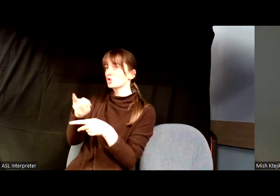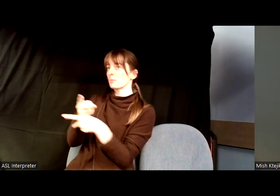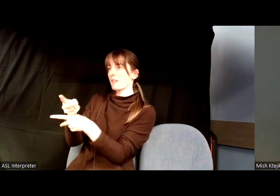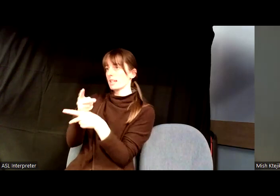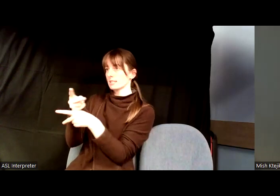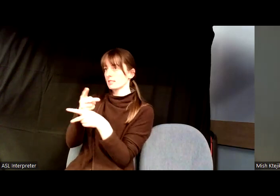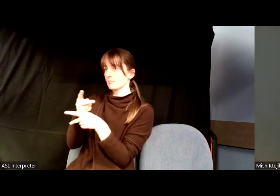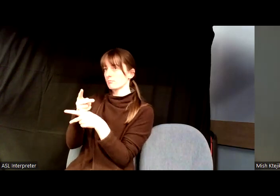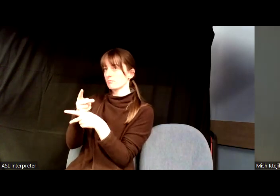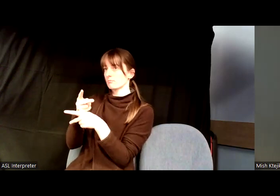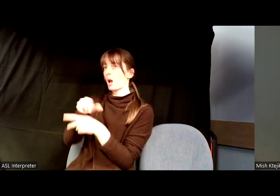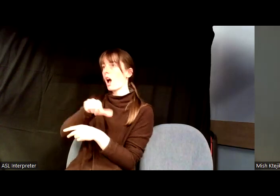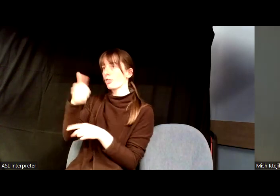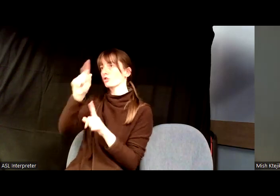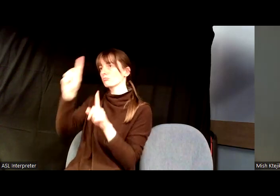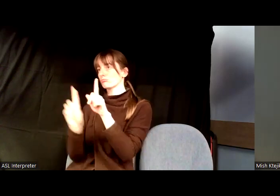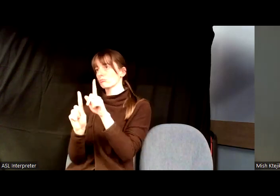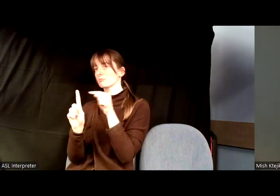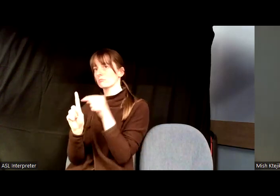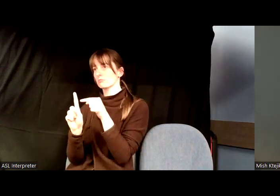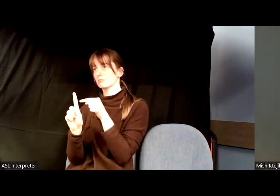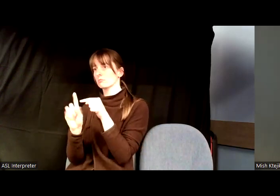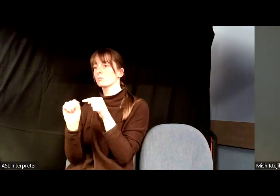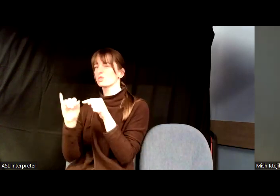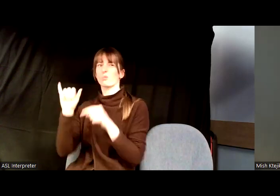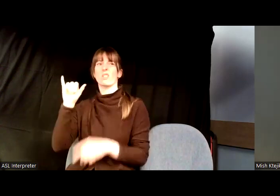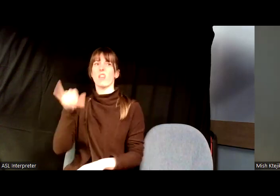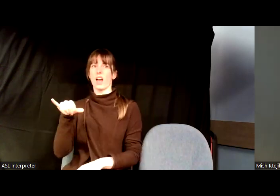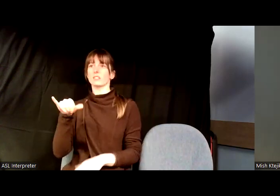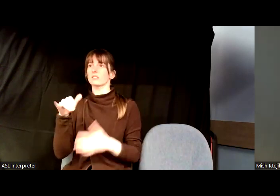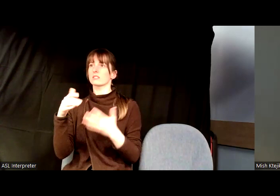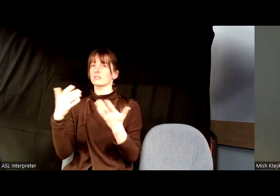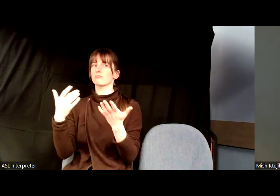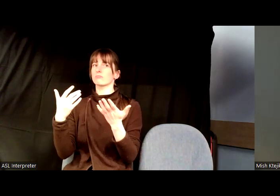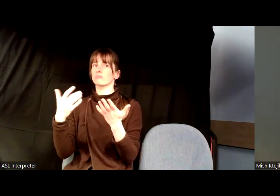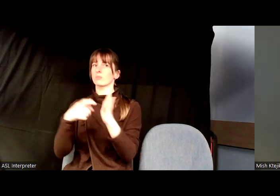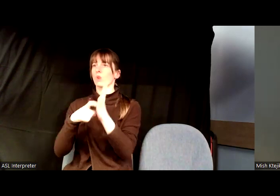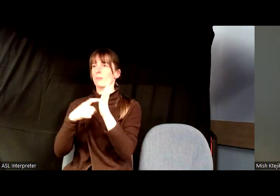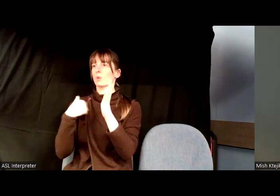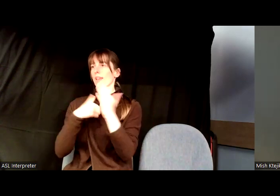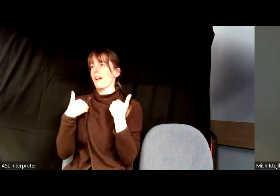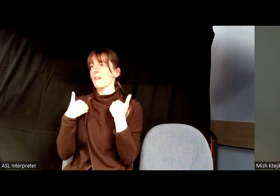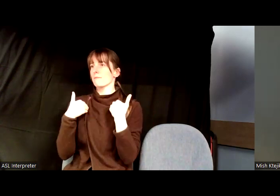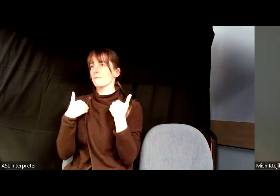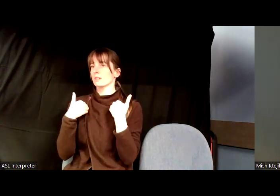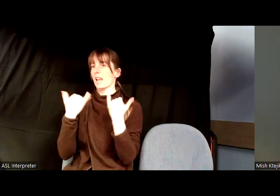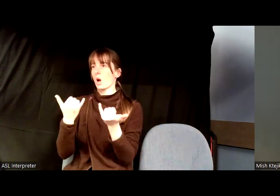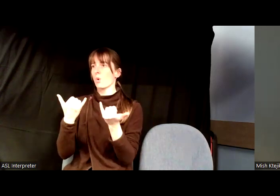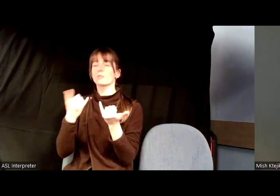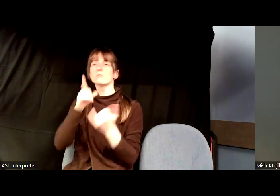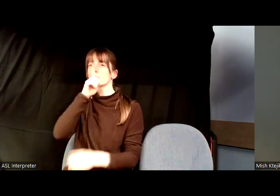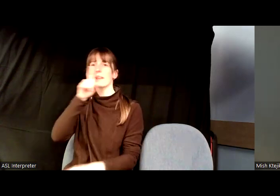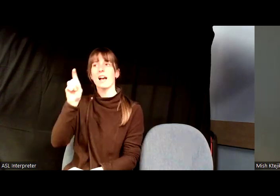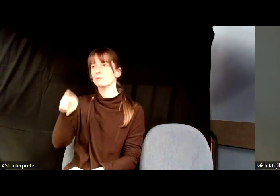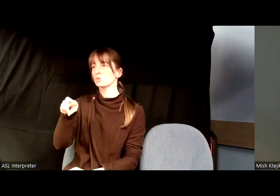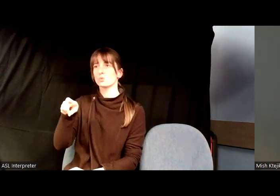interpreters. So that's the box that we have for supervisory licenses. It doesn't say that they have